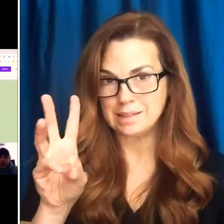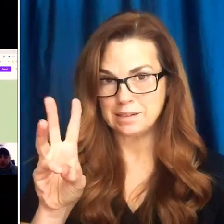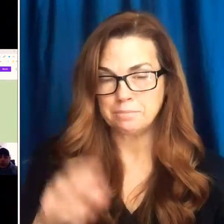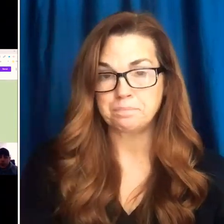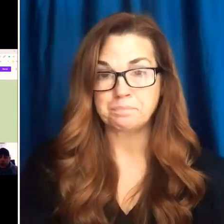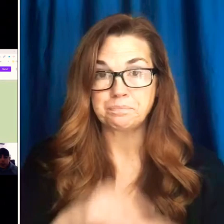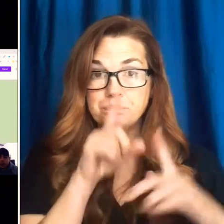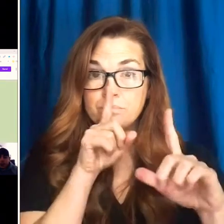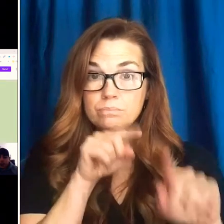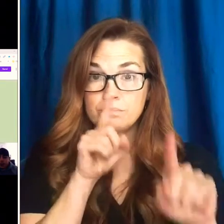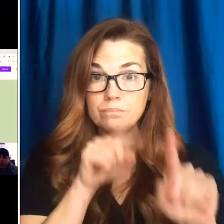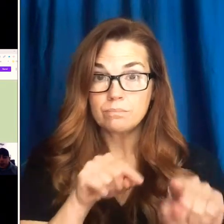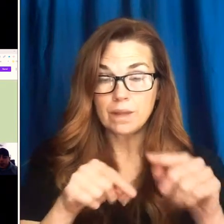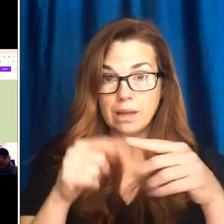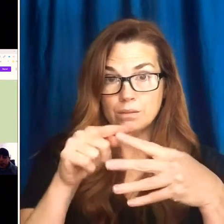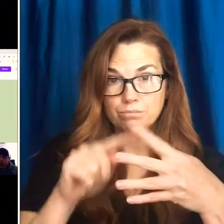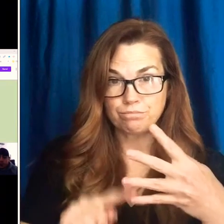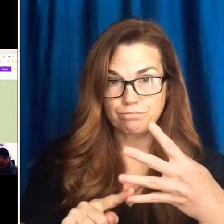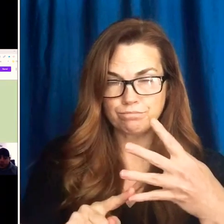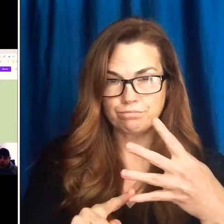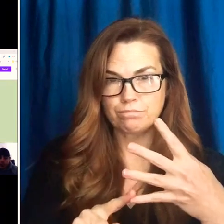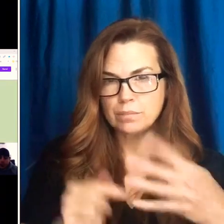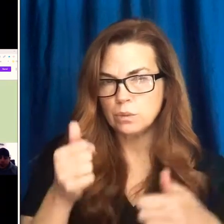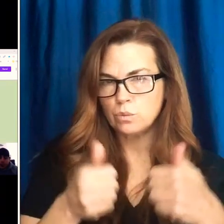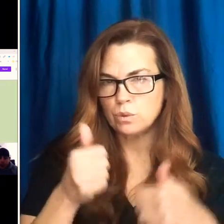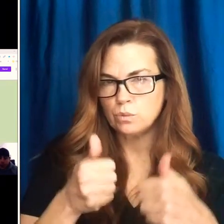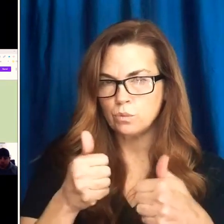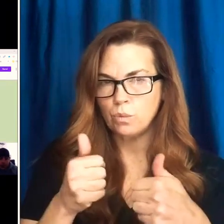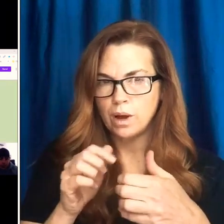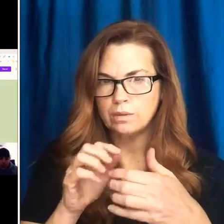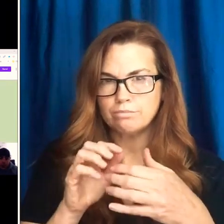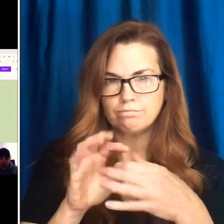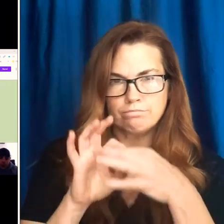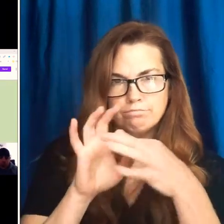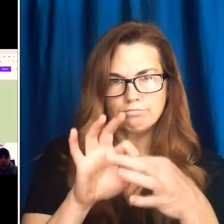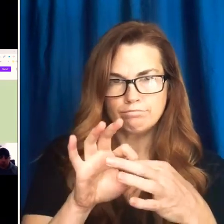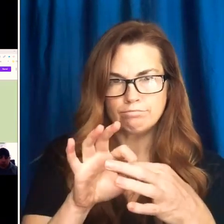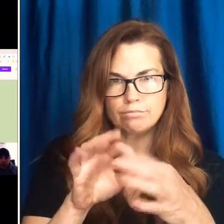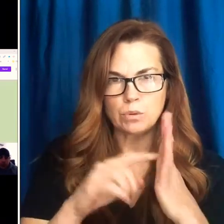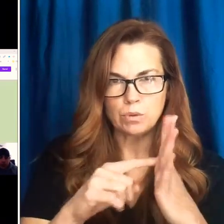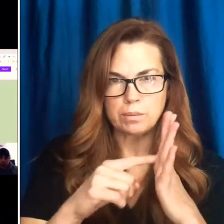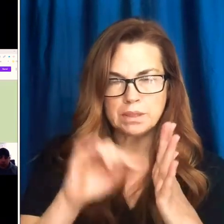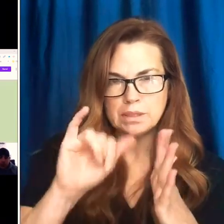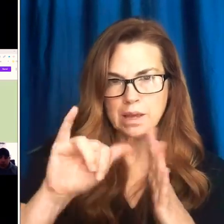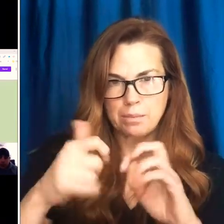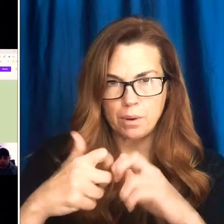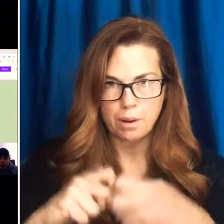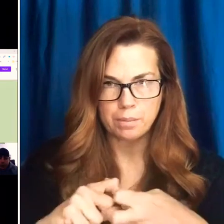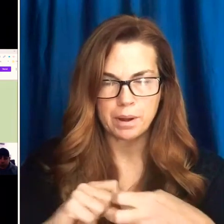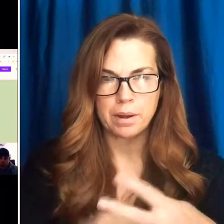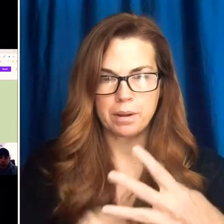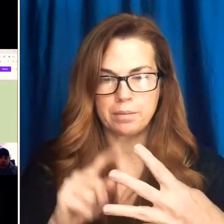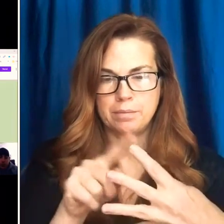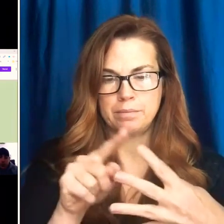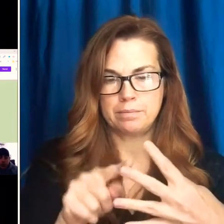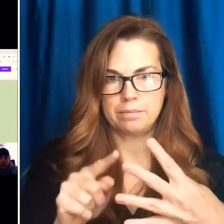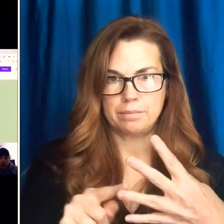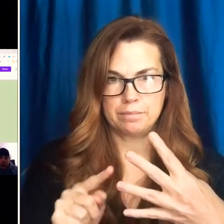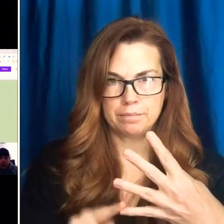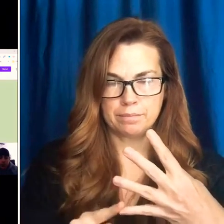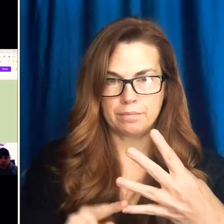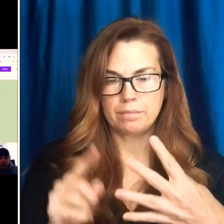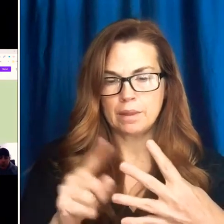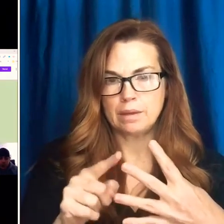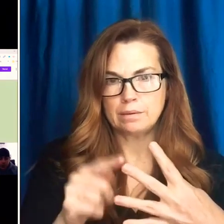one of these answer choices represents this problem. I have 8 divided by 16, 16 divided into groups of 8,